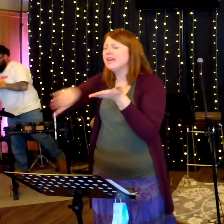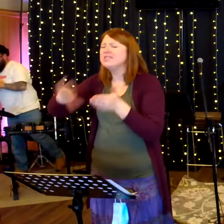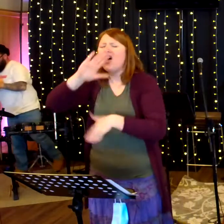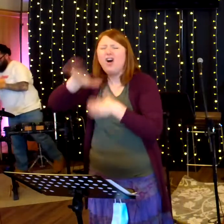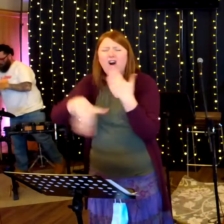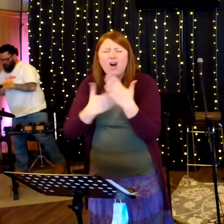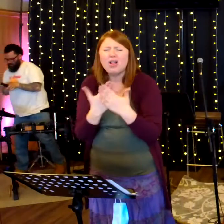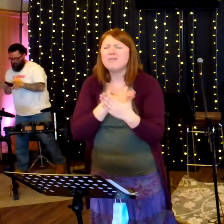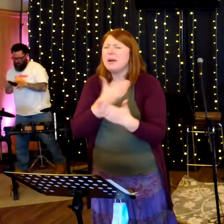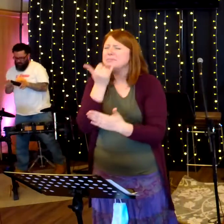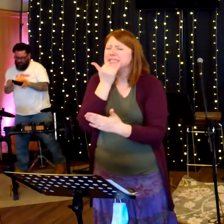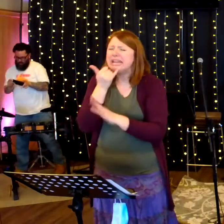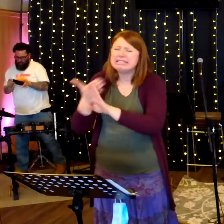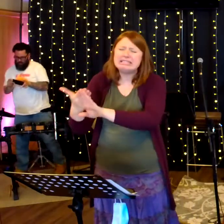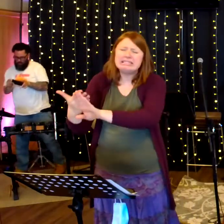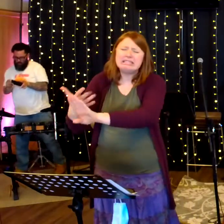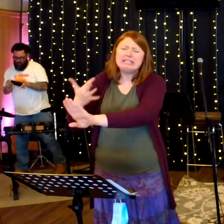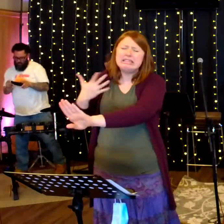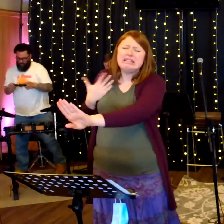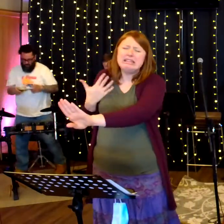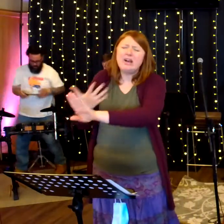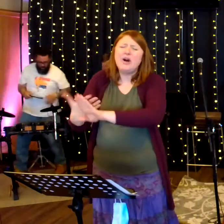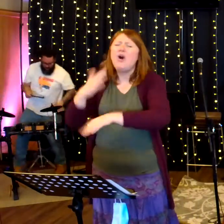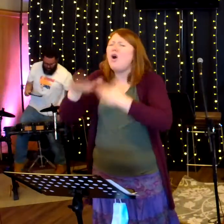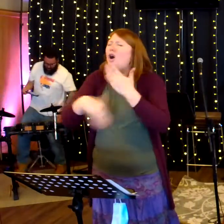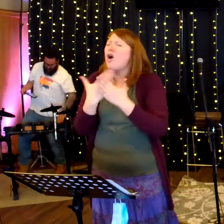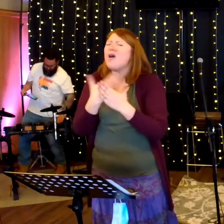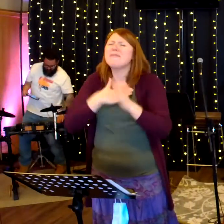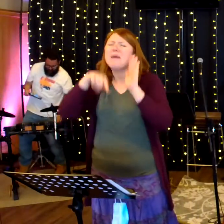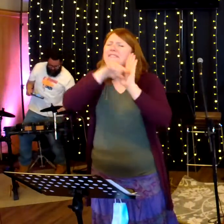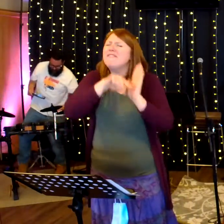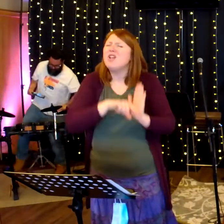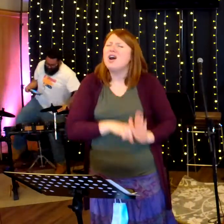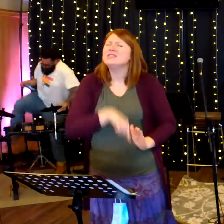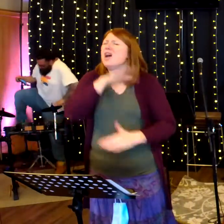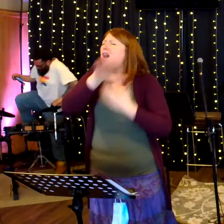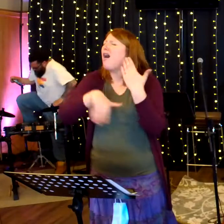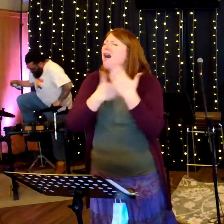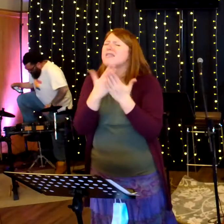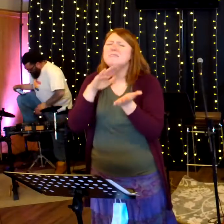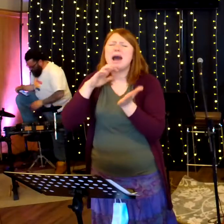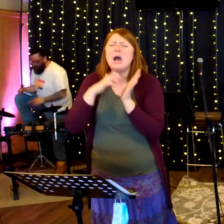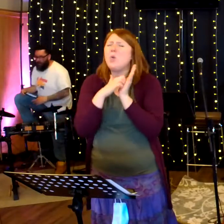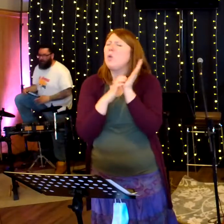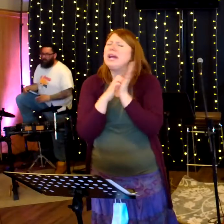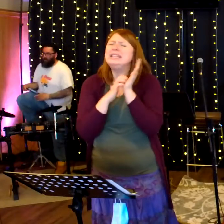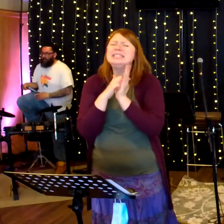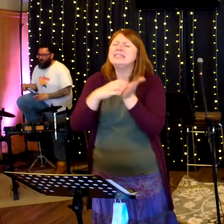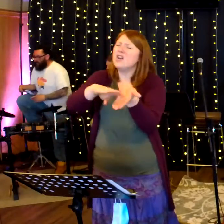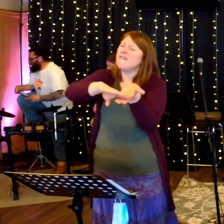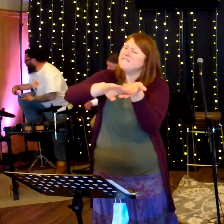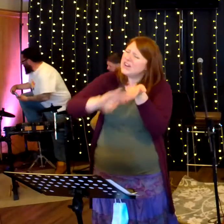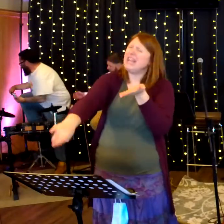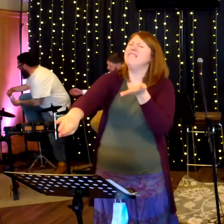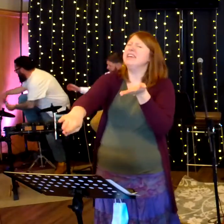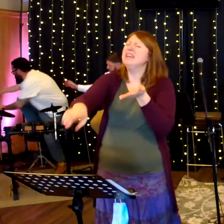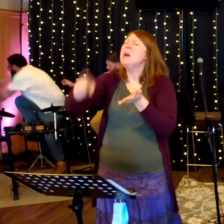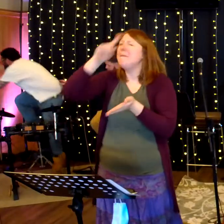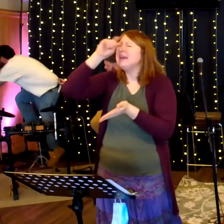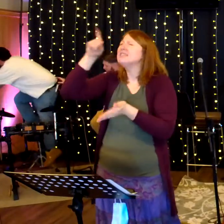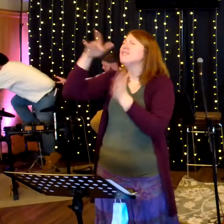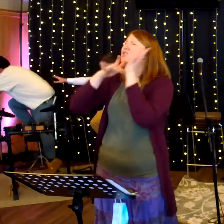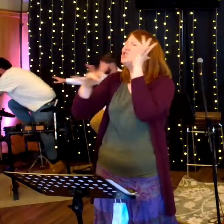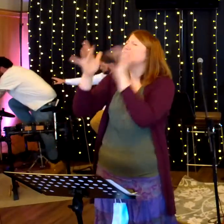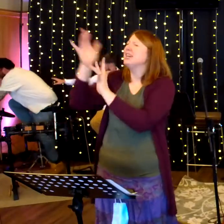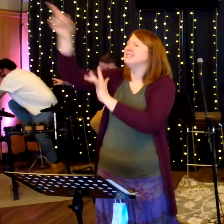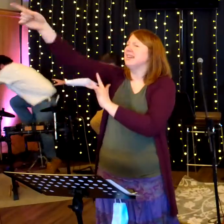of our shortcomings, that whoever the Son sets free is free indeed. And I pray right